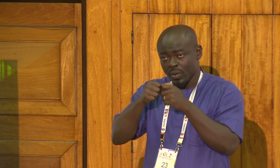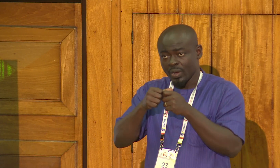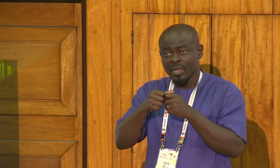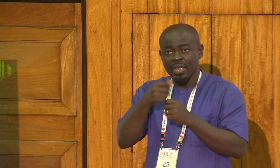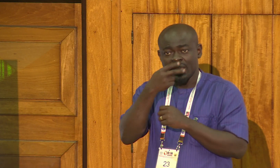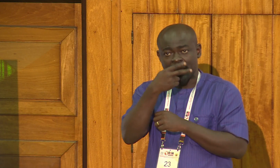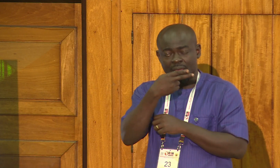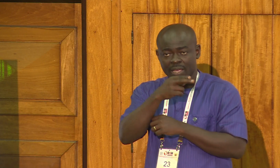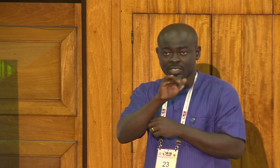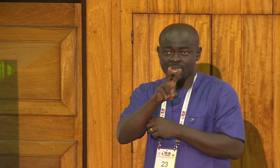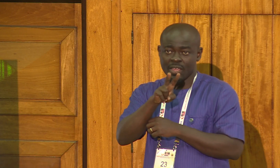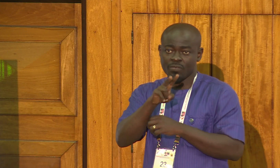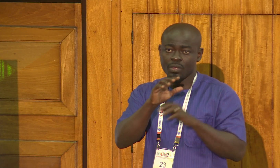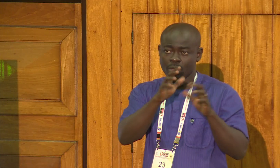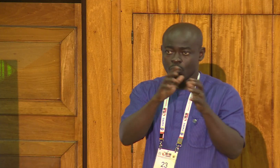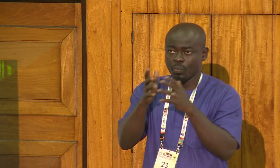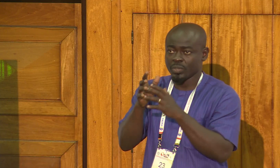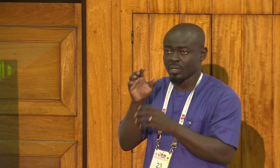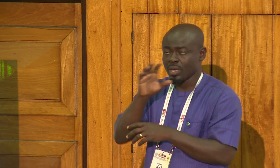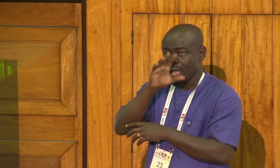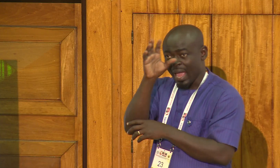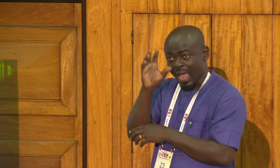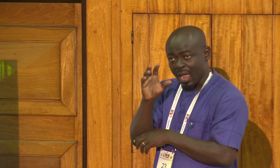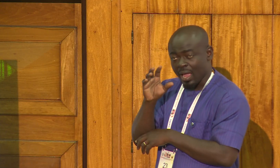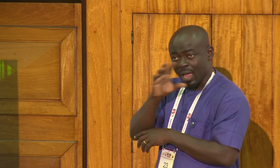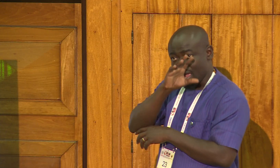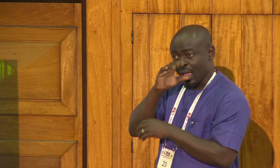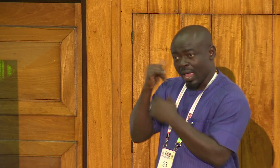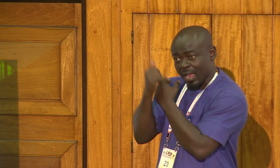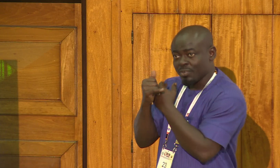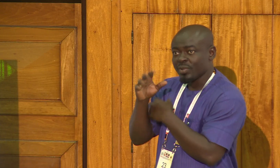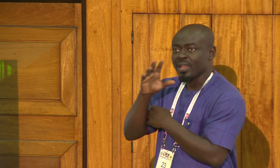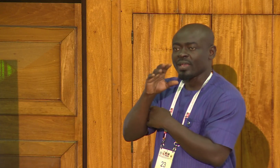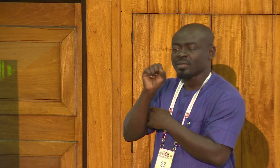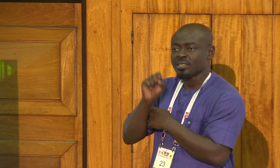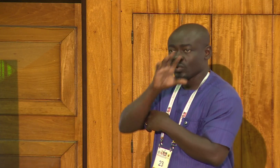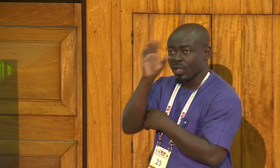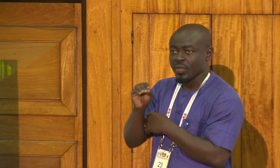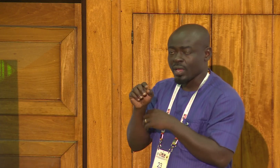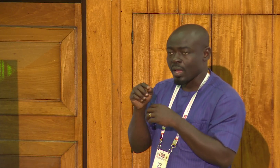community, a country like South Africa, we delayed when it came to